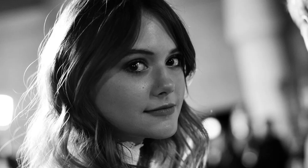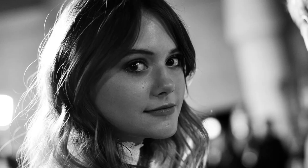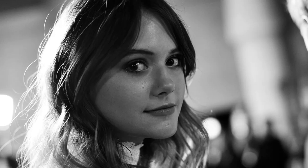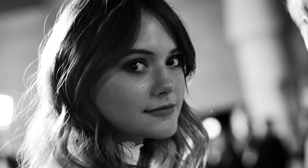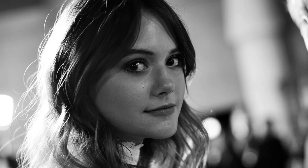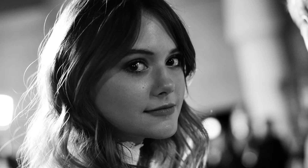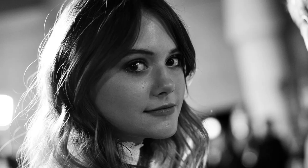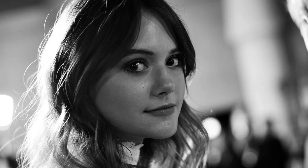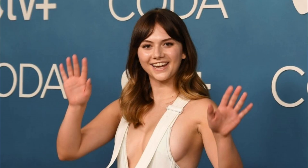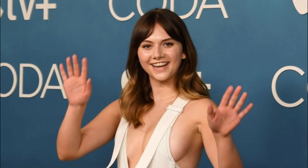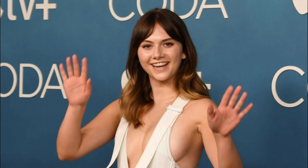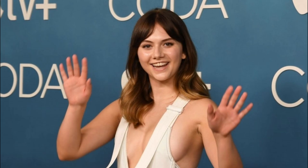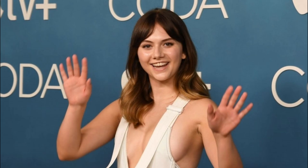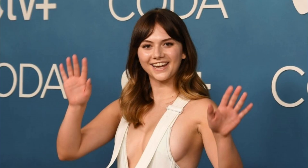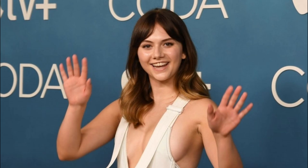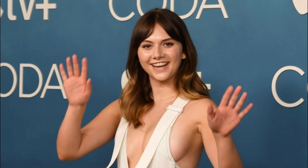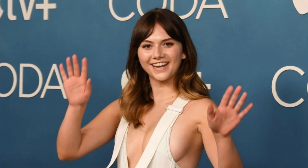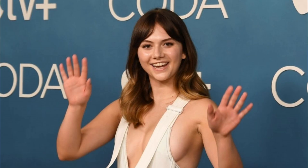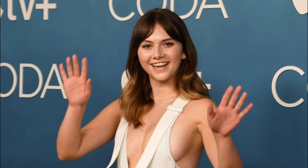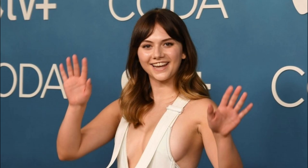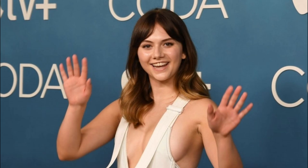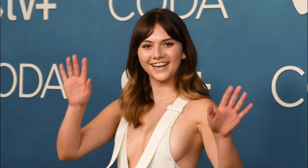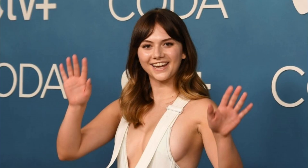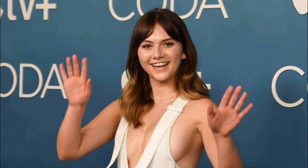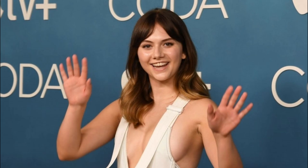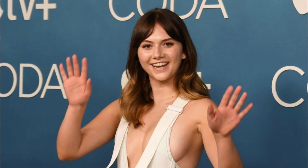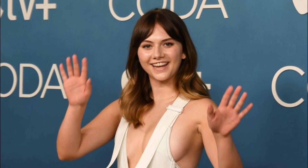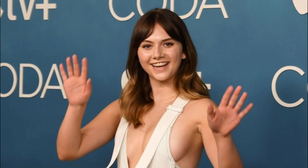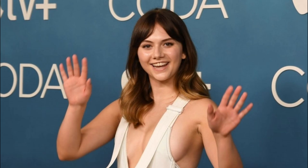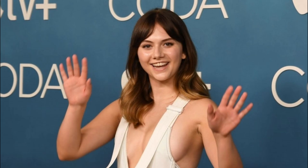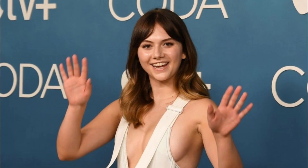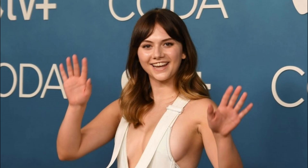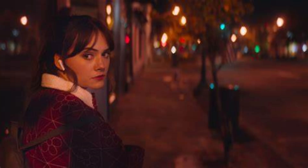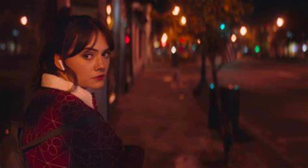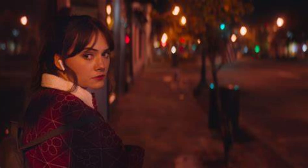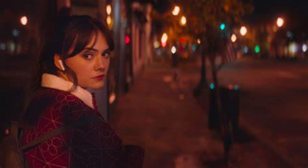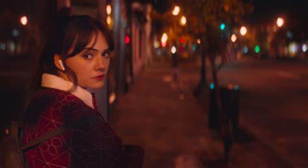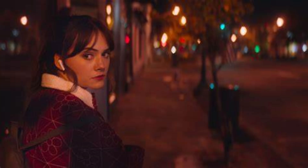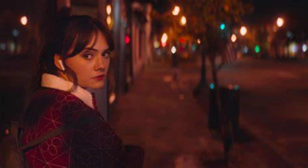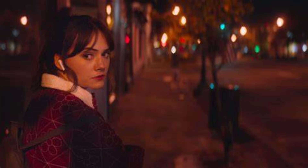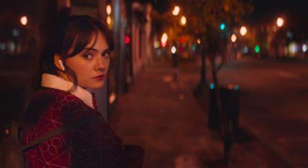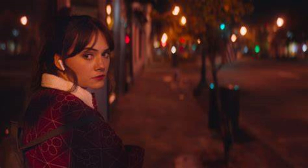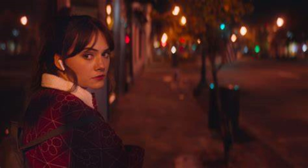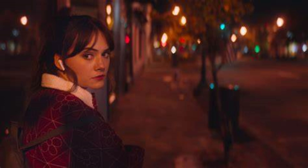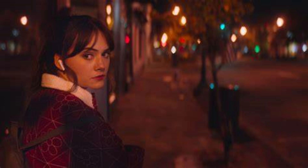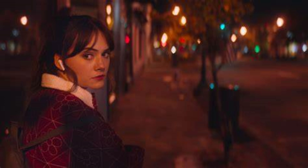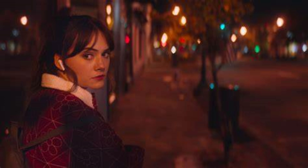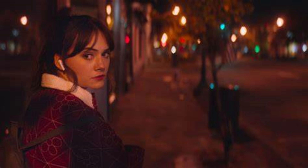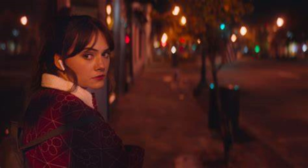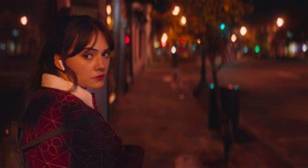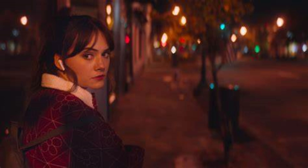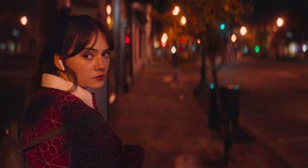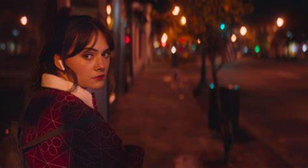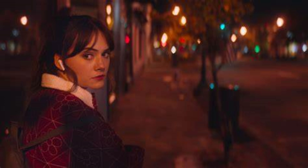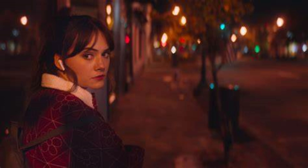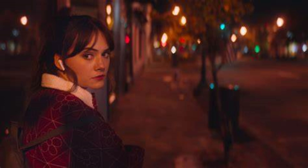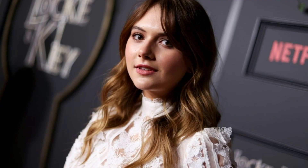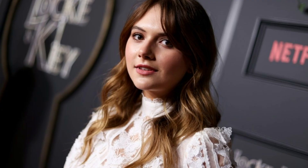parents, Emilia Jones spent months learning ASL. She not only signed fluently in the film, but also performed live in